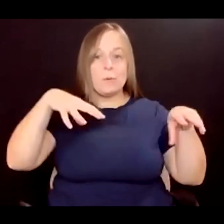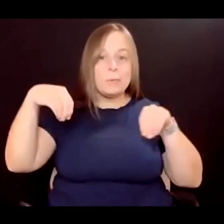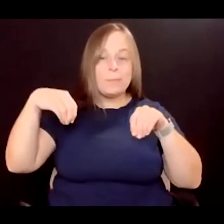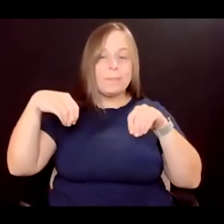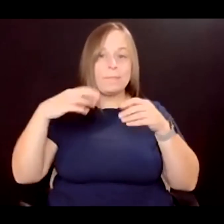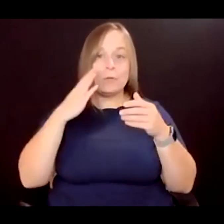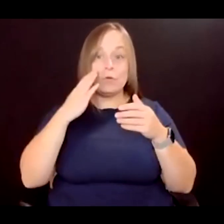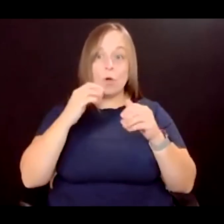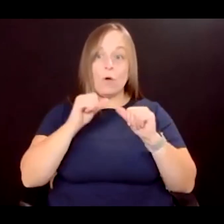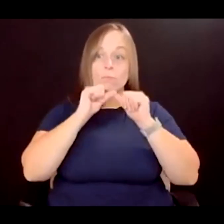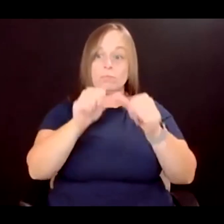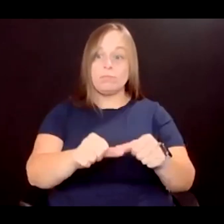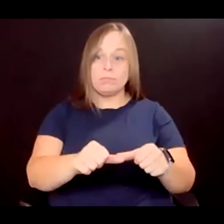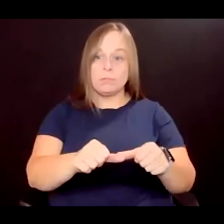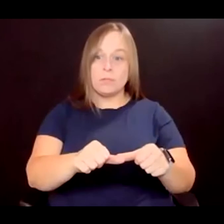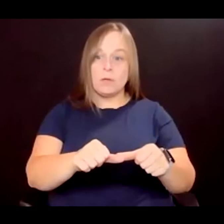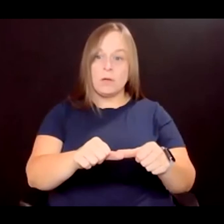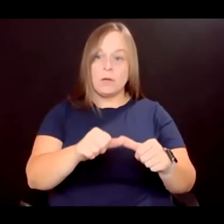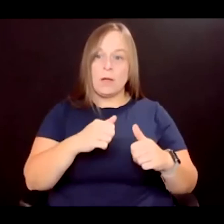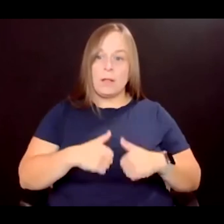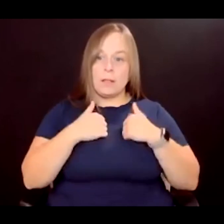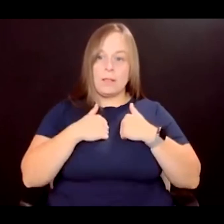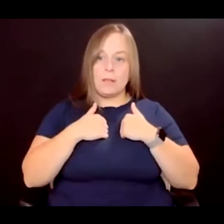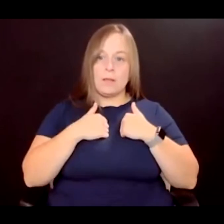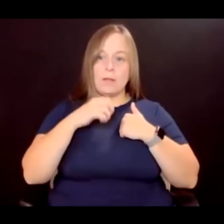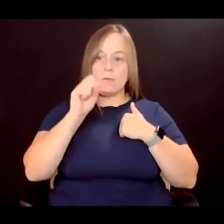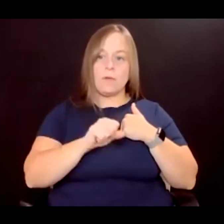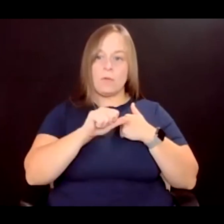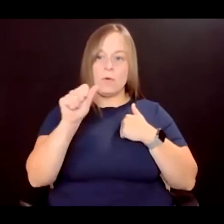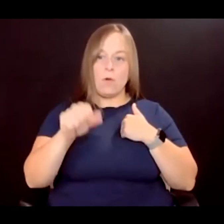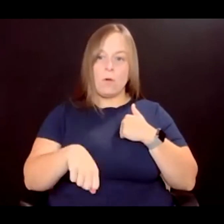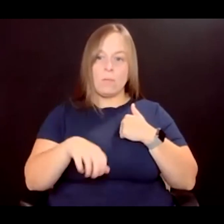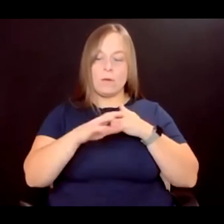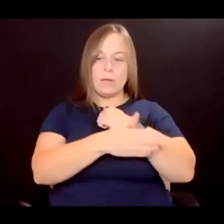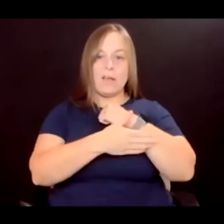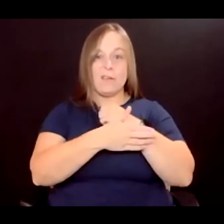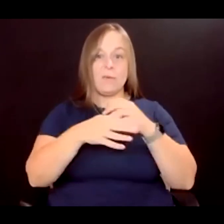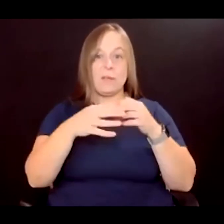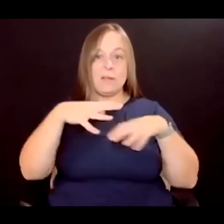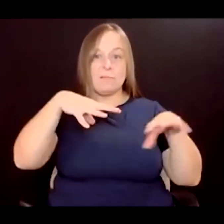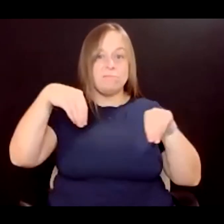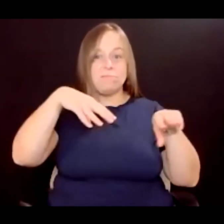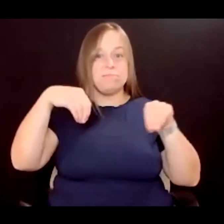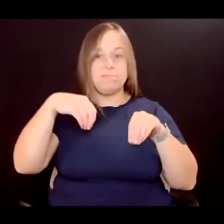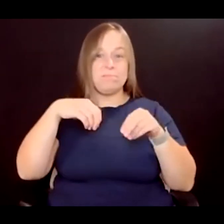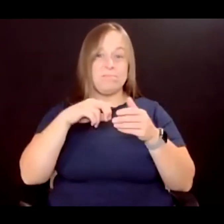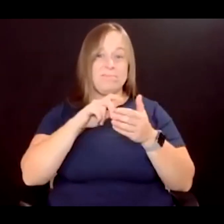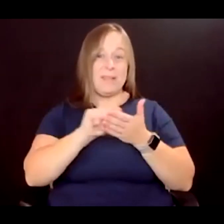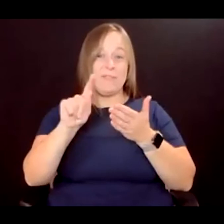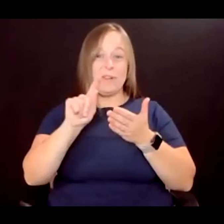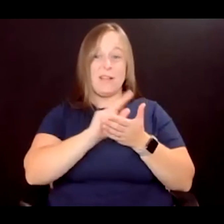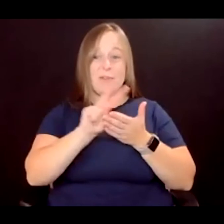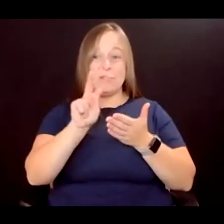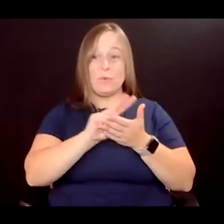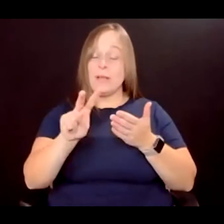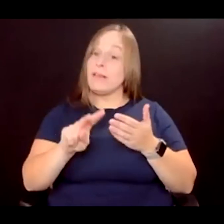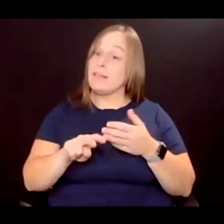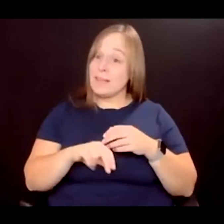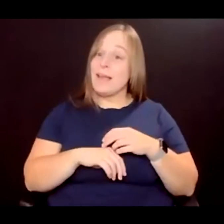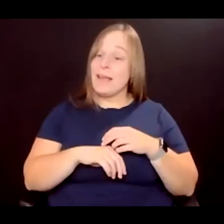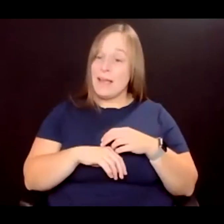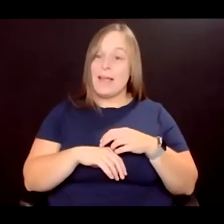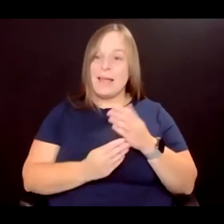to get through and to come in, which you can definitely do at our place 100%. And you'd like to go out shopping with